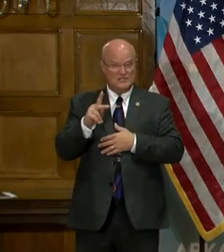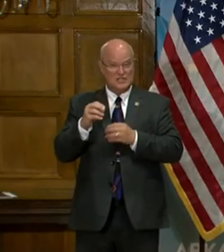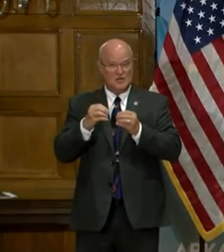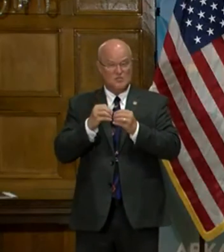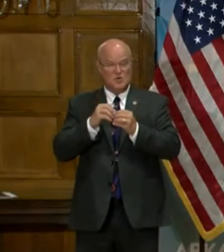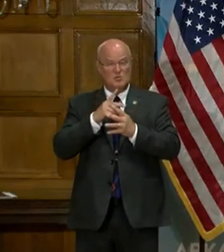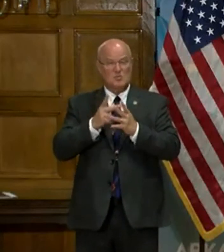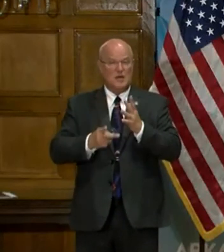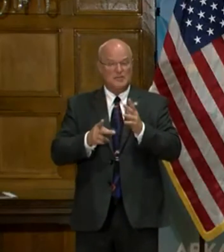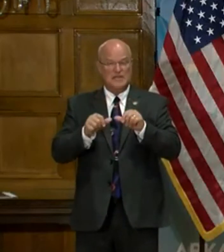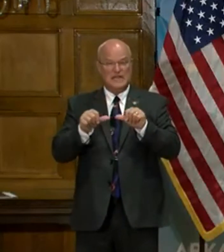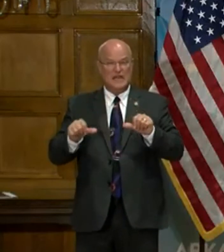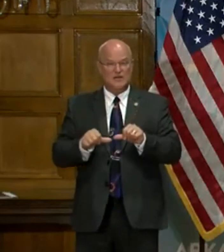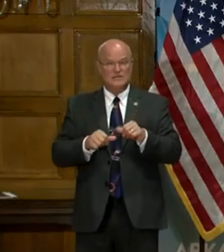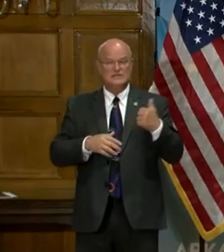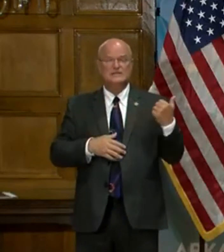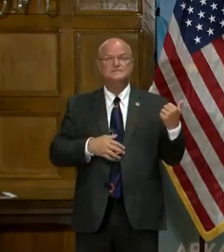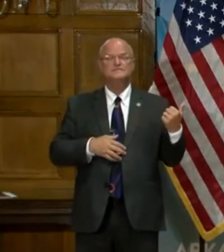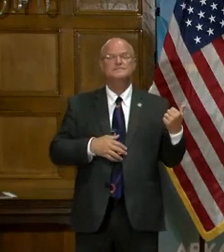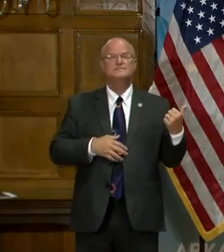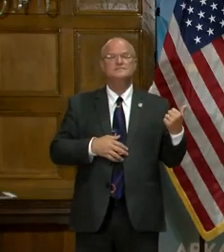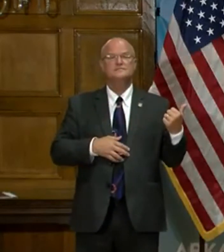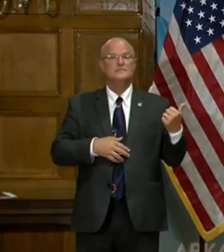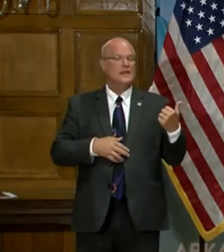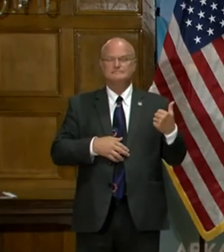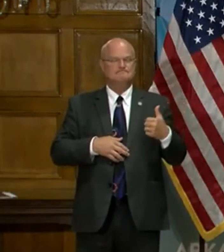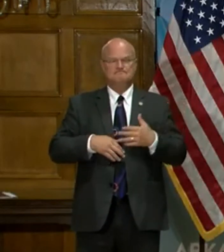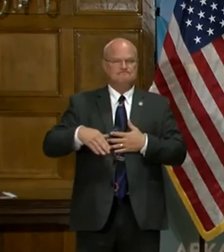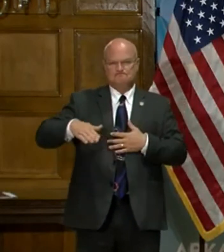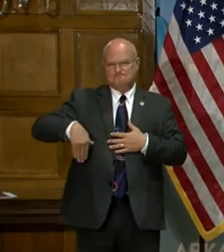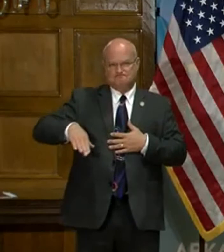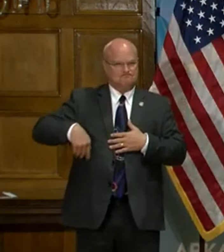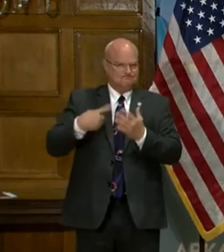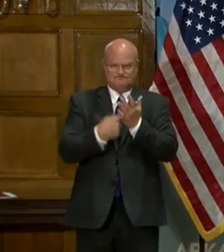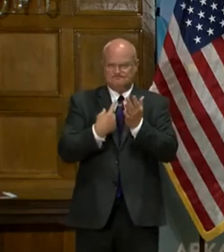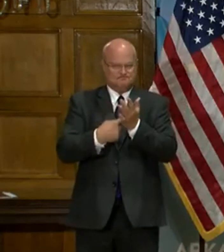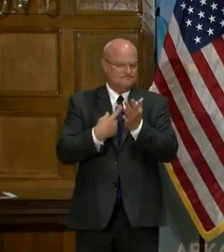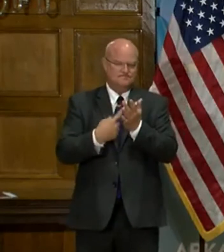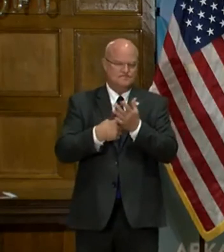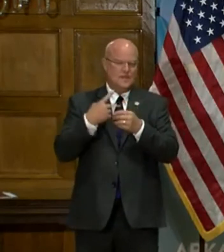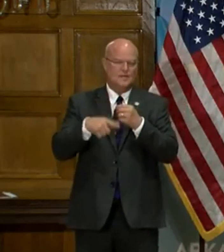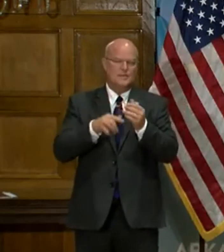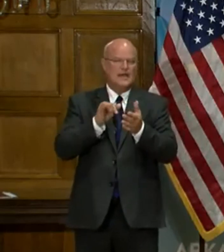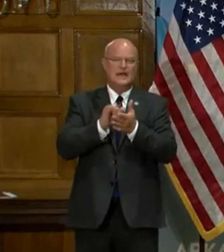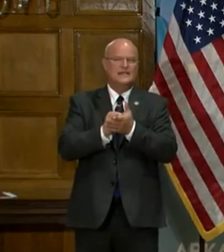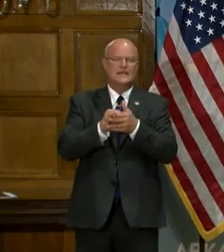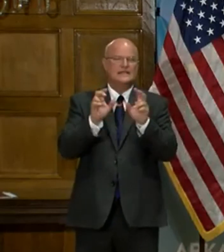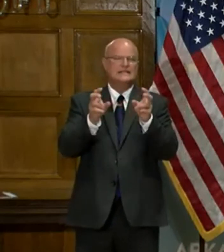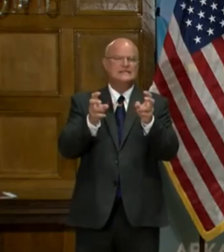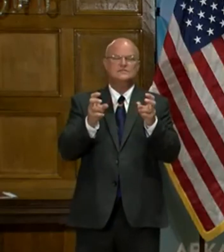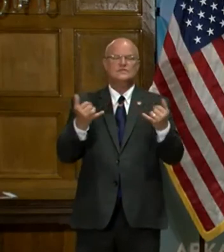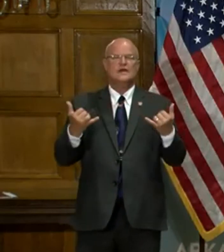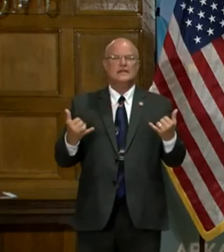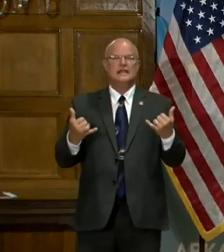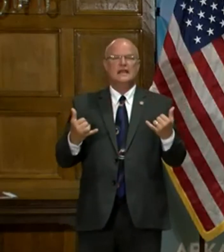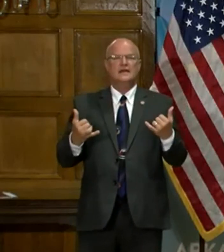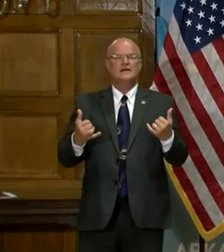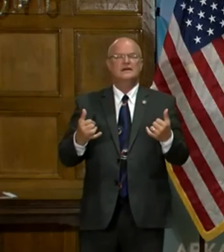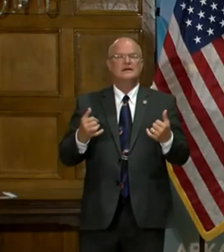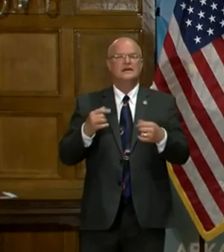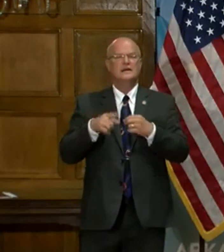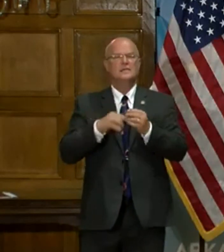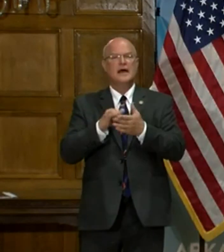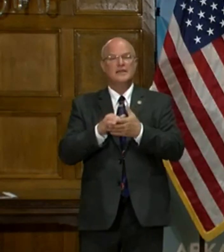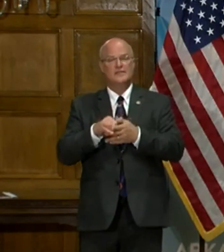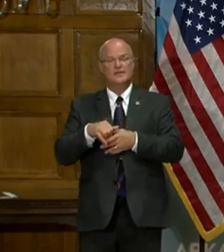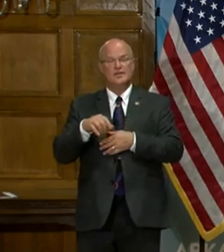more populated areas? There's not been any discussion on those issues in terms